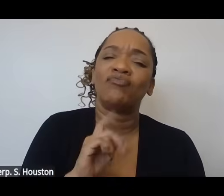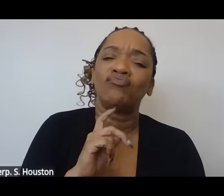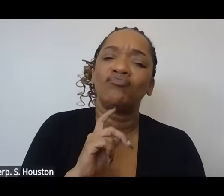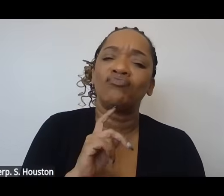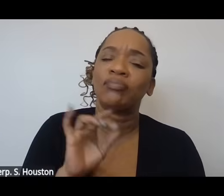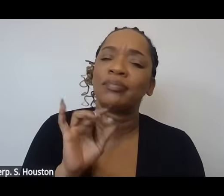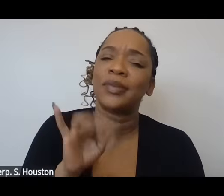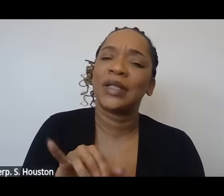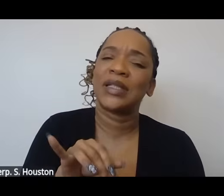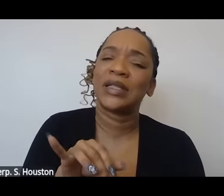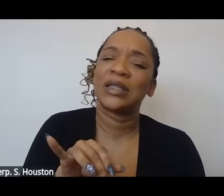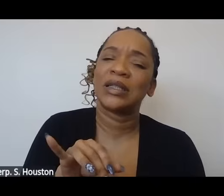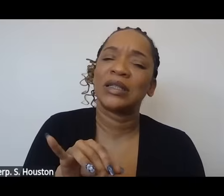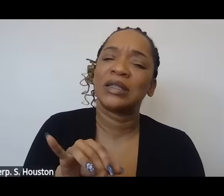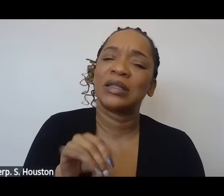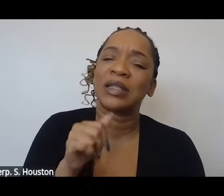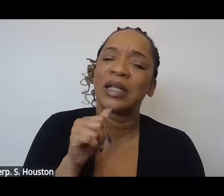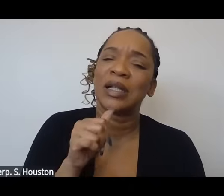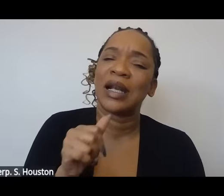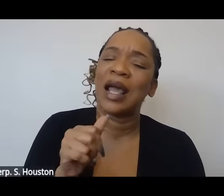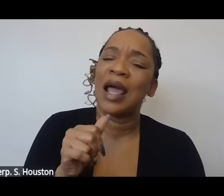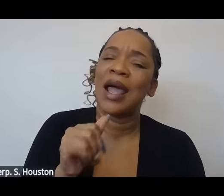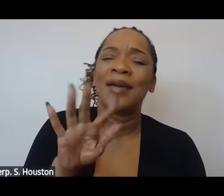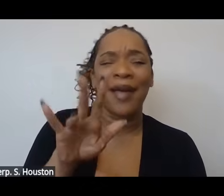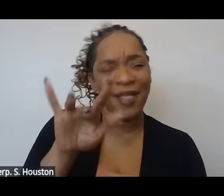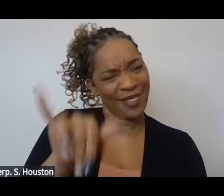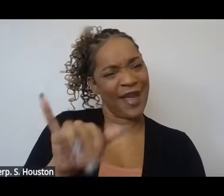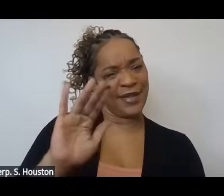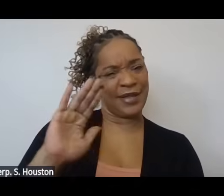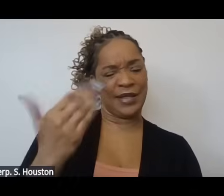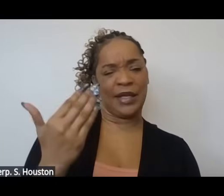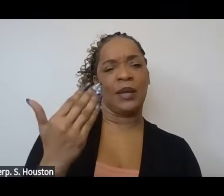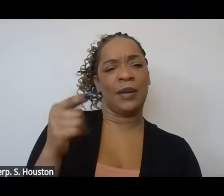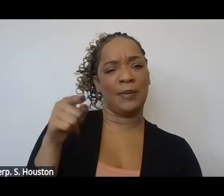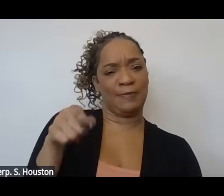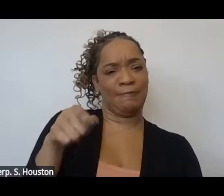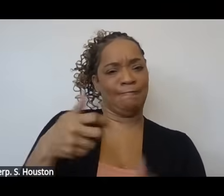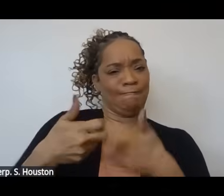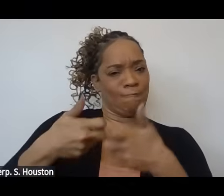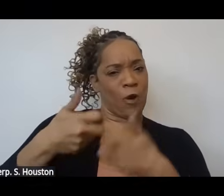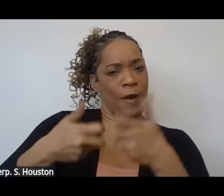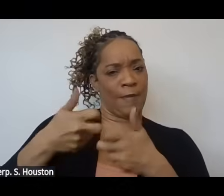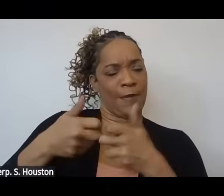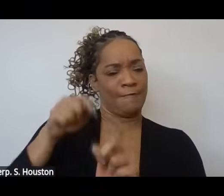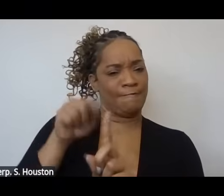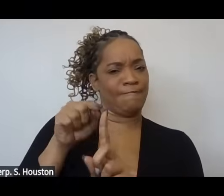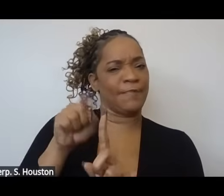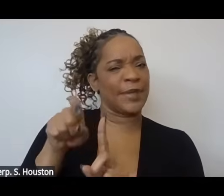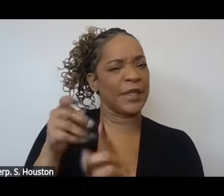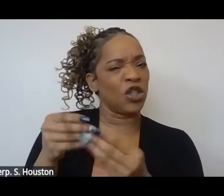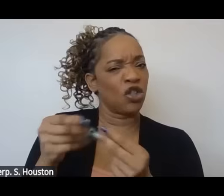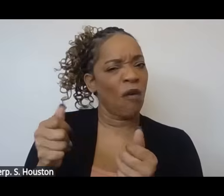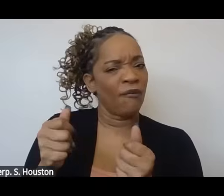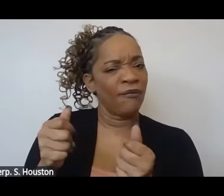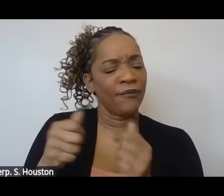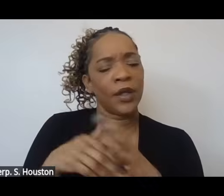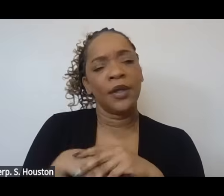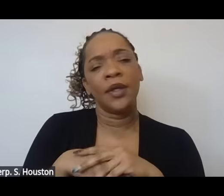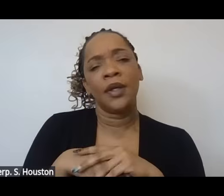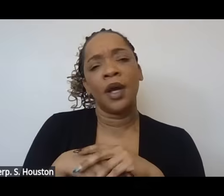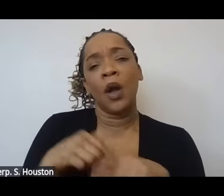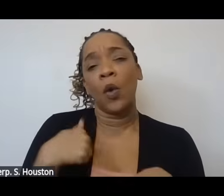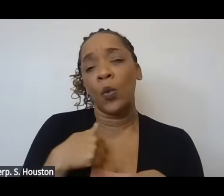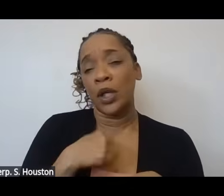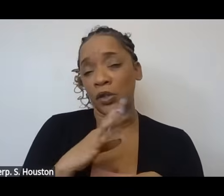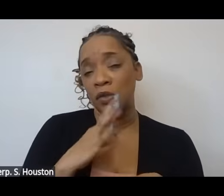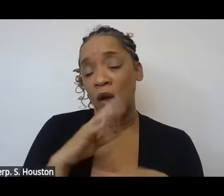that seems to be the problem that we have to solve on this board. And what we've talked about before is we